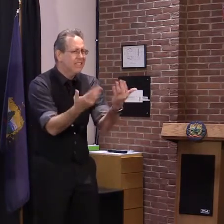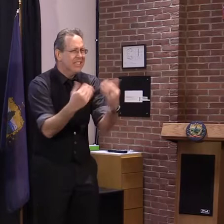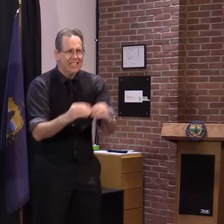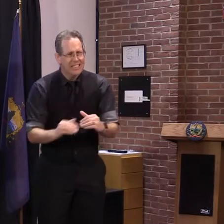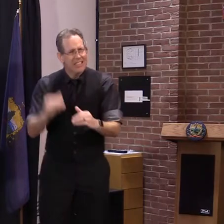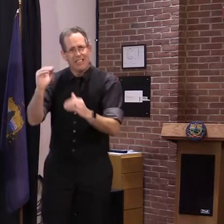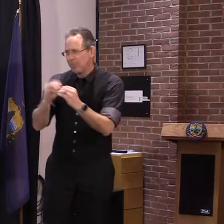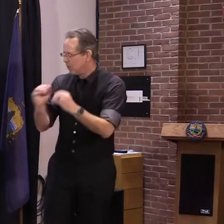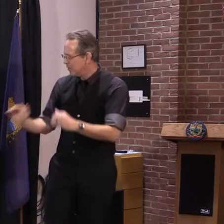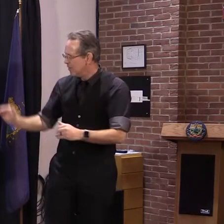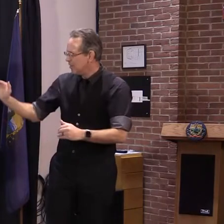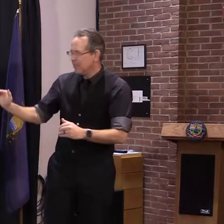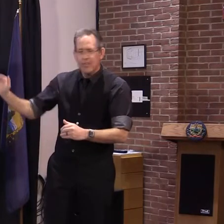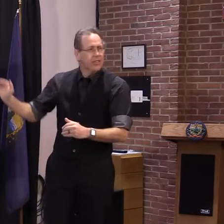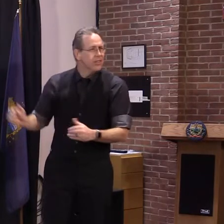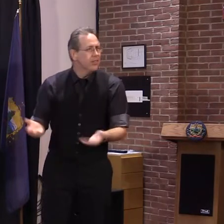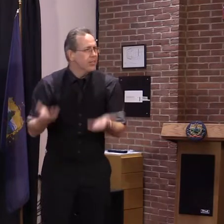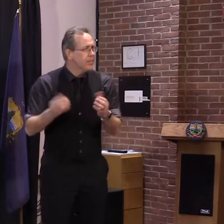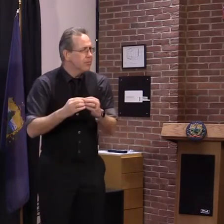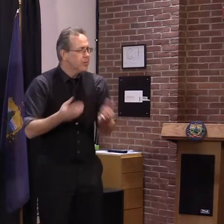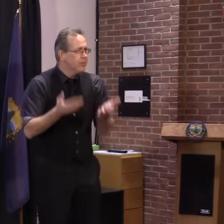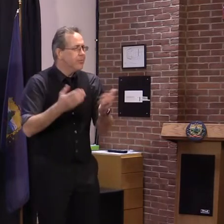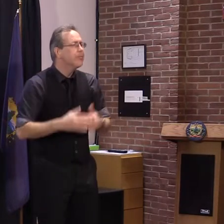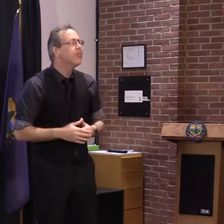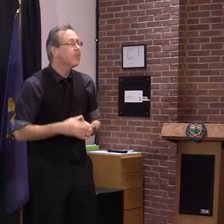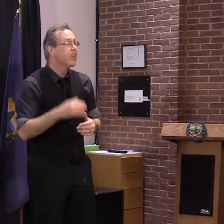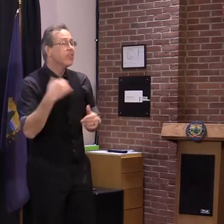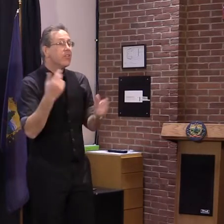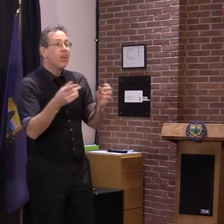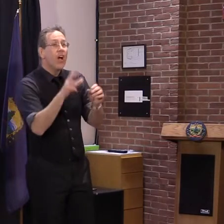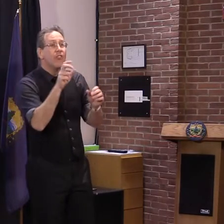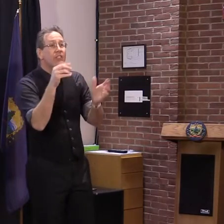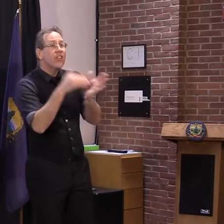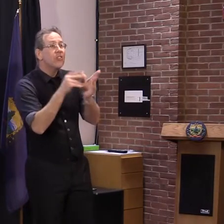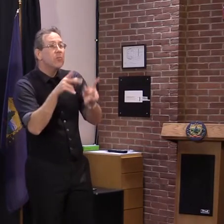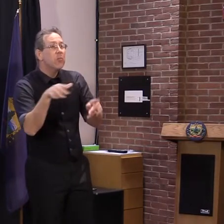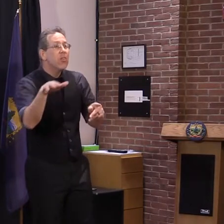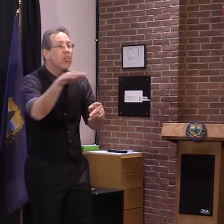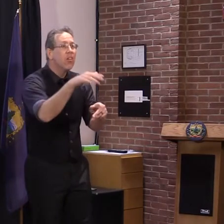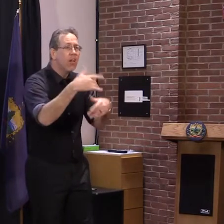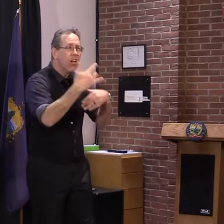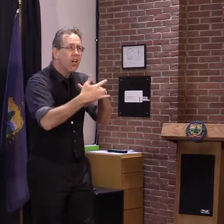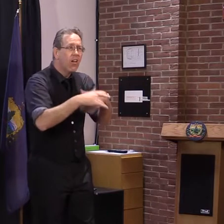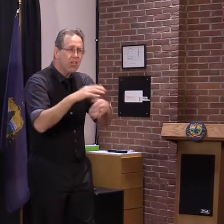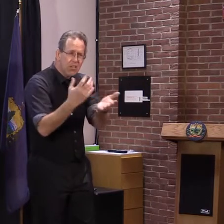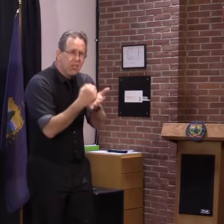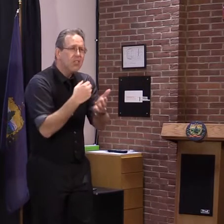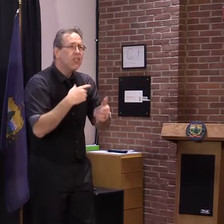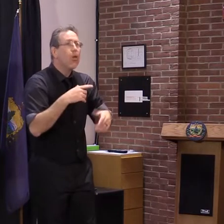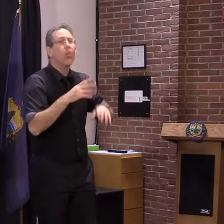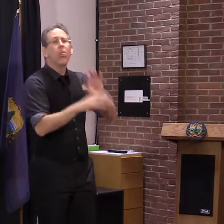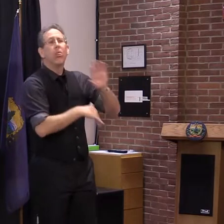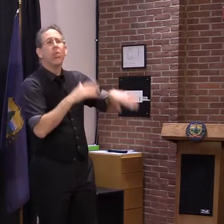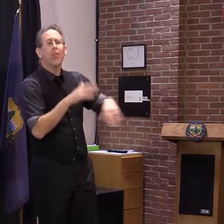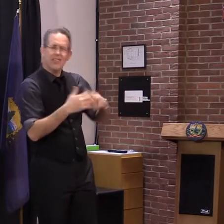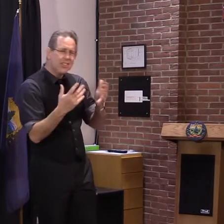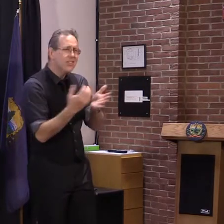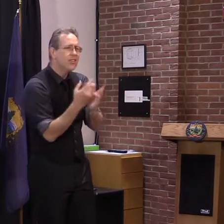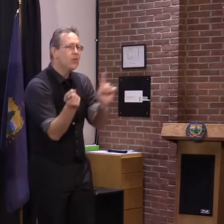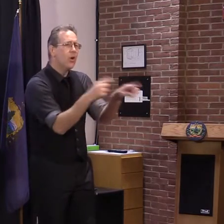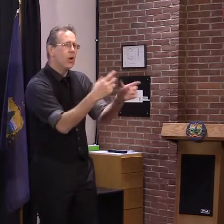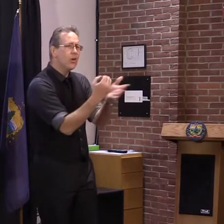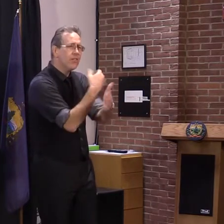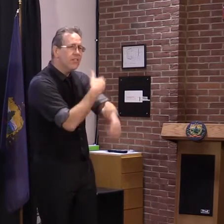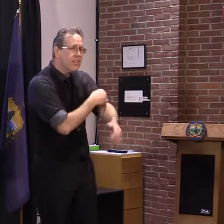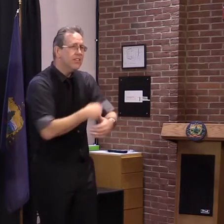and those 100,000 plus Vermonters that are not yet gotten their booster shot to do so as soon as they can. So with that, I'll now turn it over to